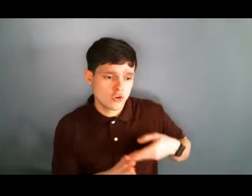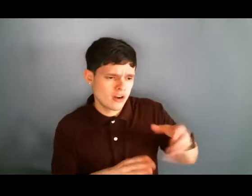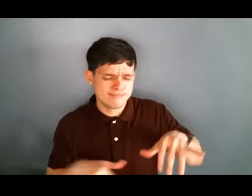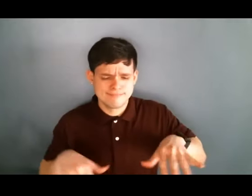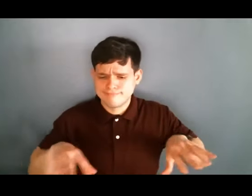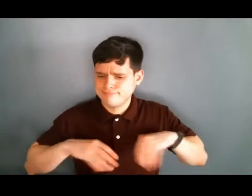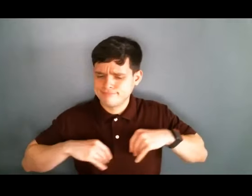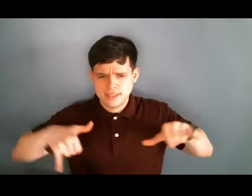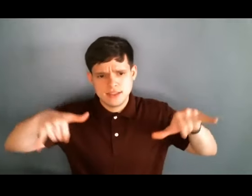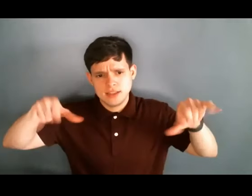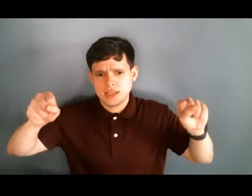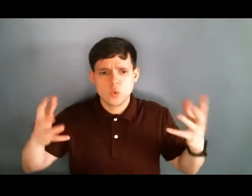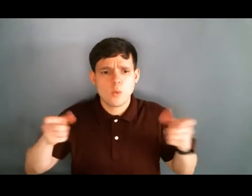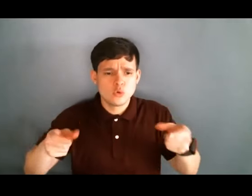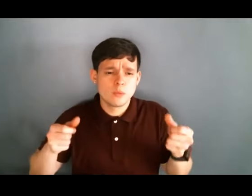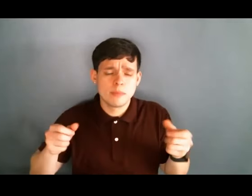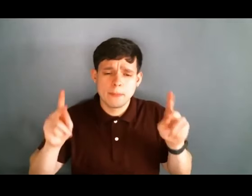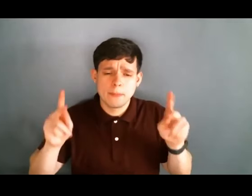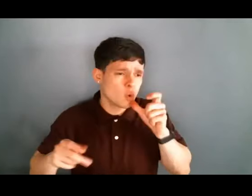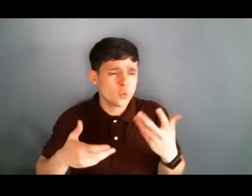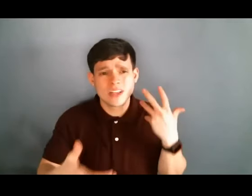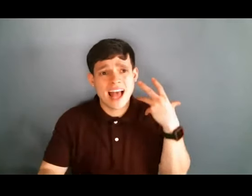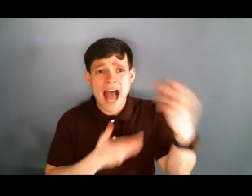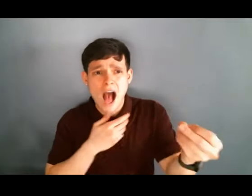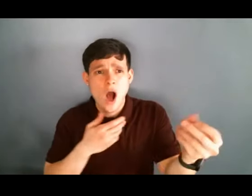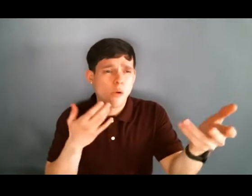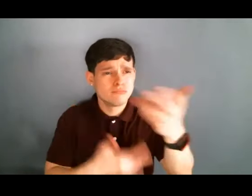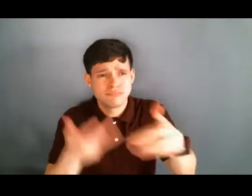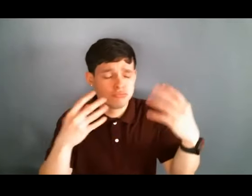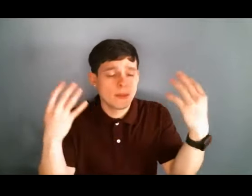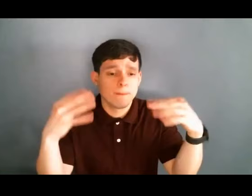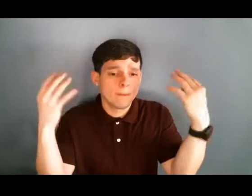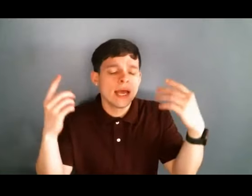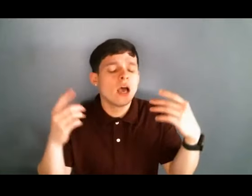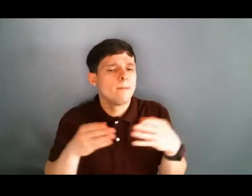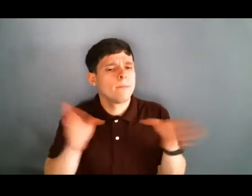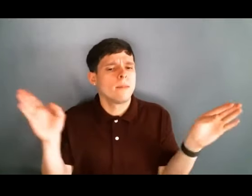want you to be someone who's out there in some kind of public way working.